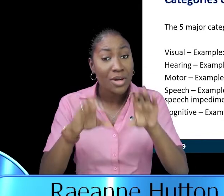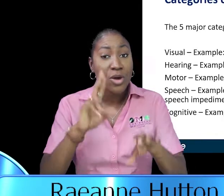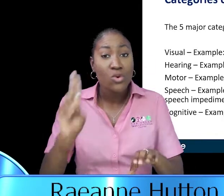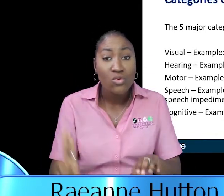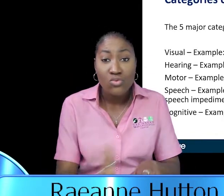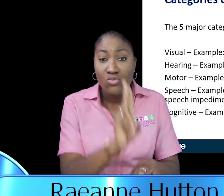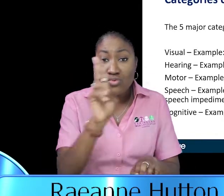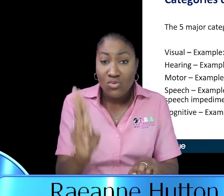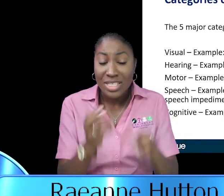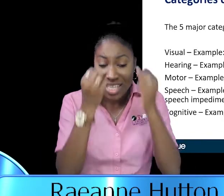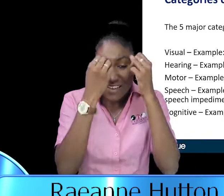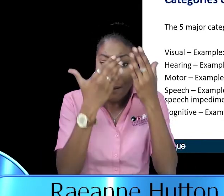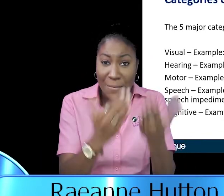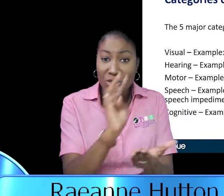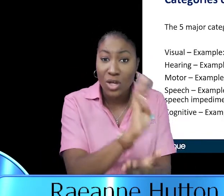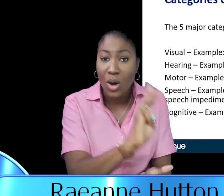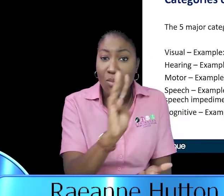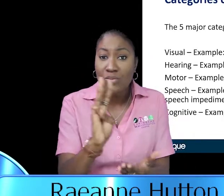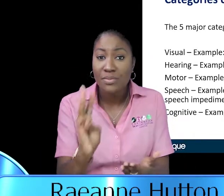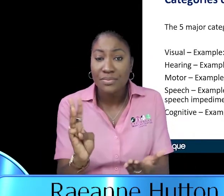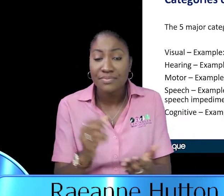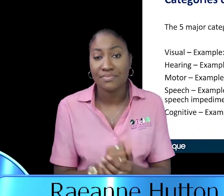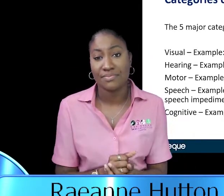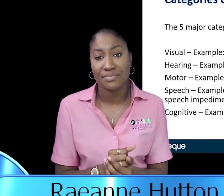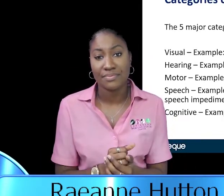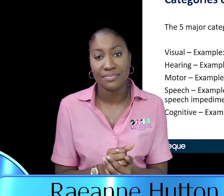can use the information and the content we put on the web.